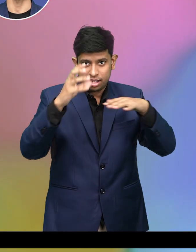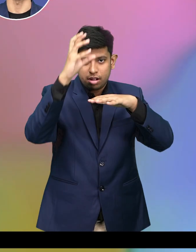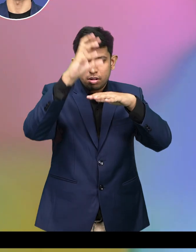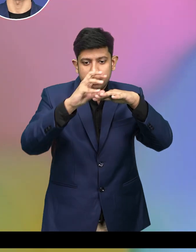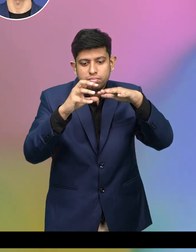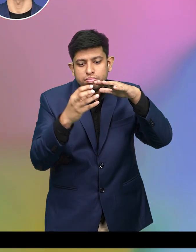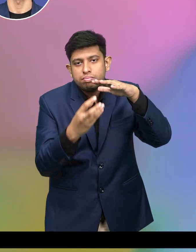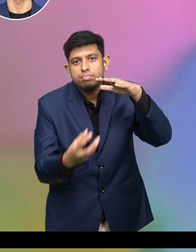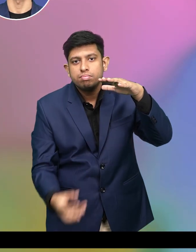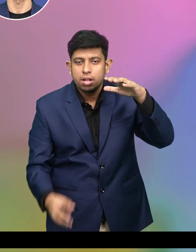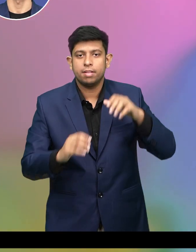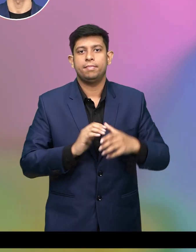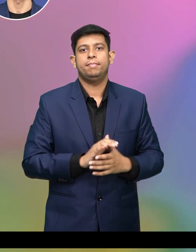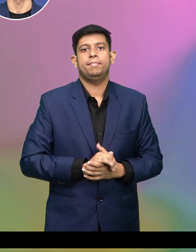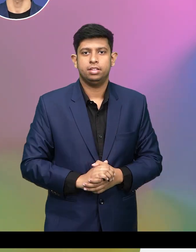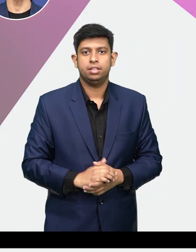lactometer.